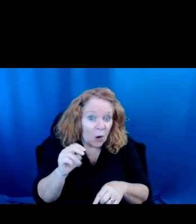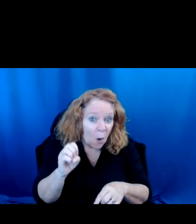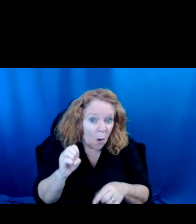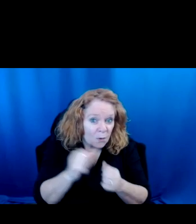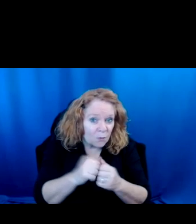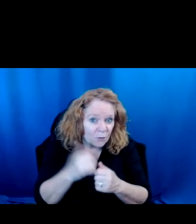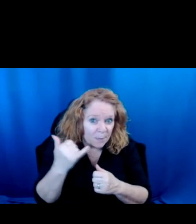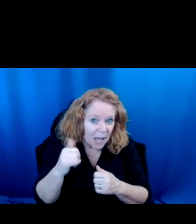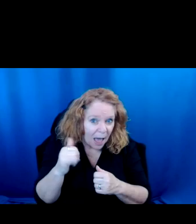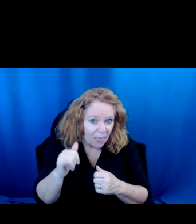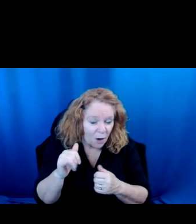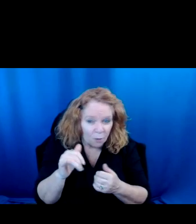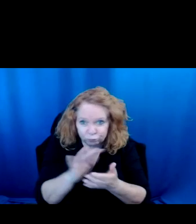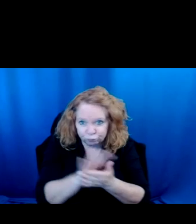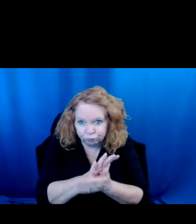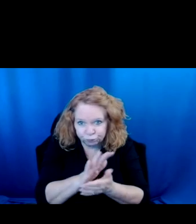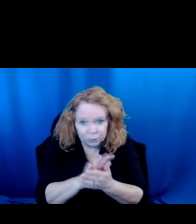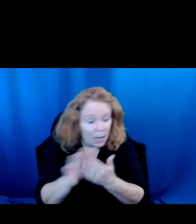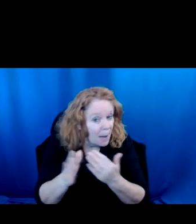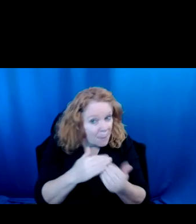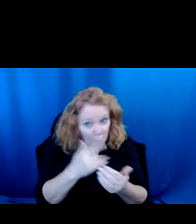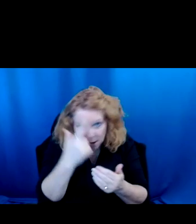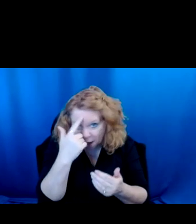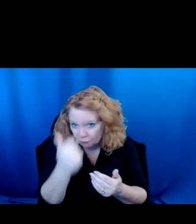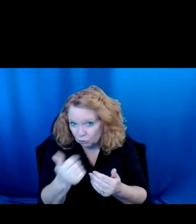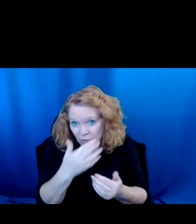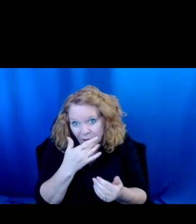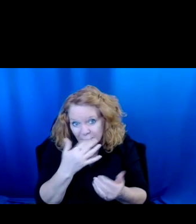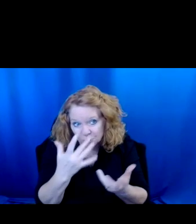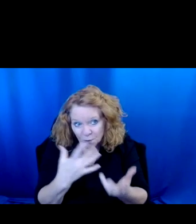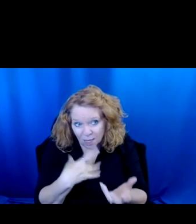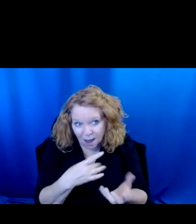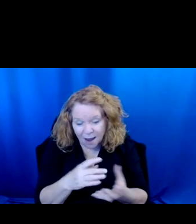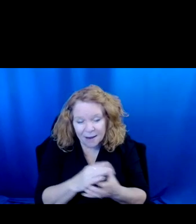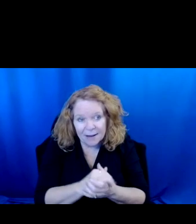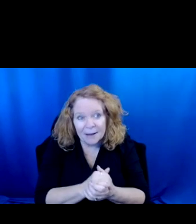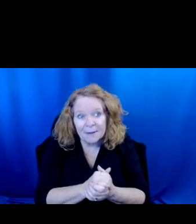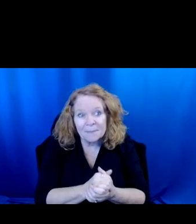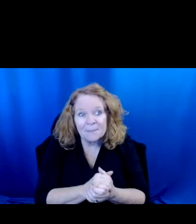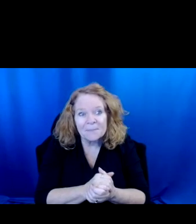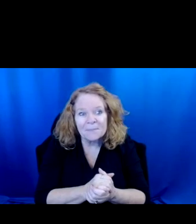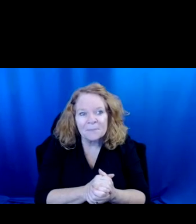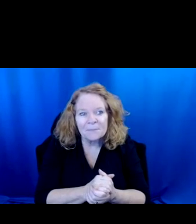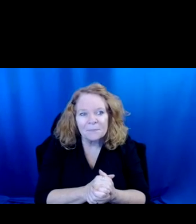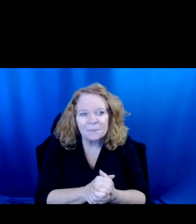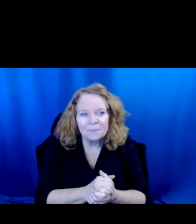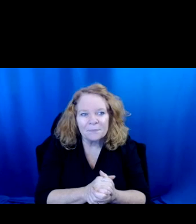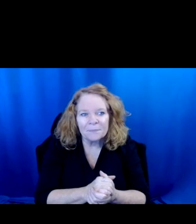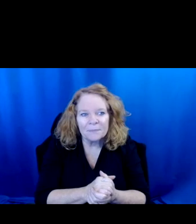but again, you can use whatever colour you like. And I'm going to use my